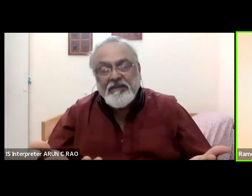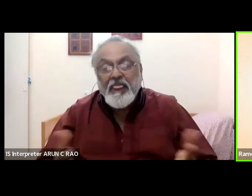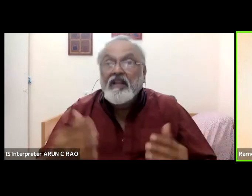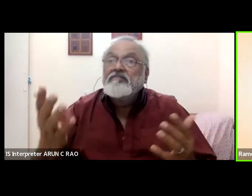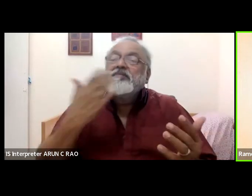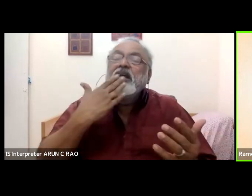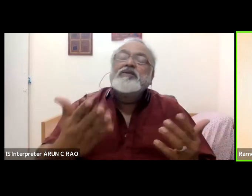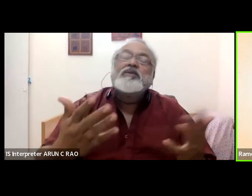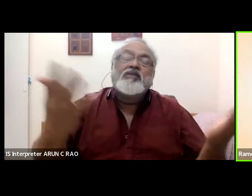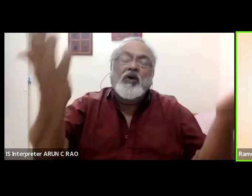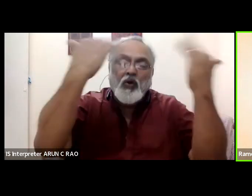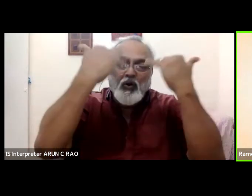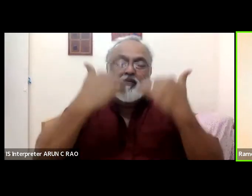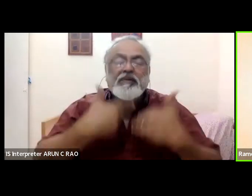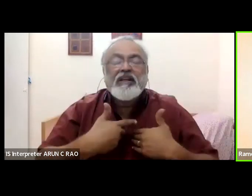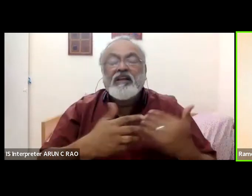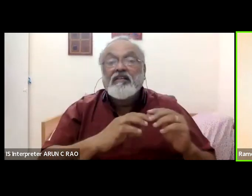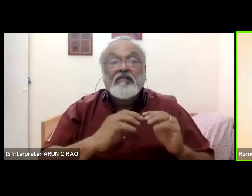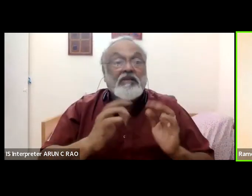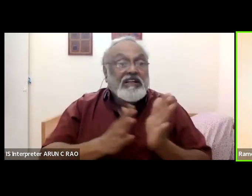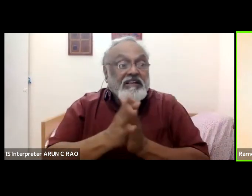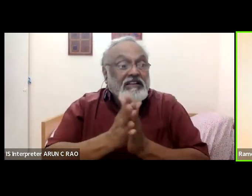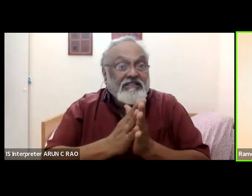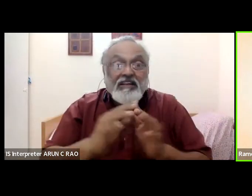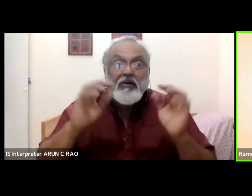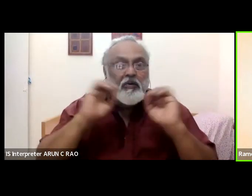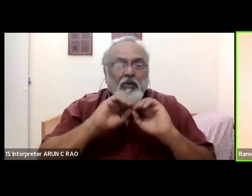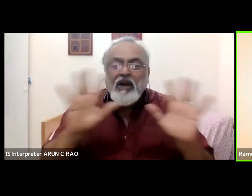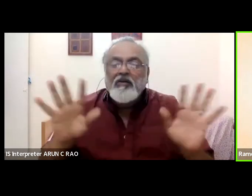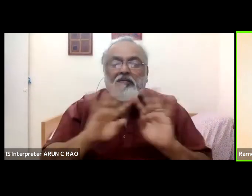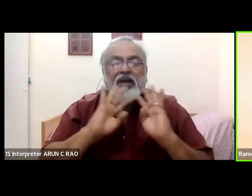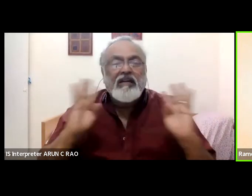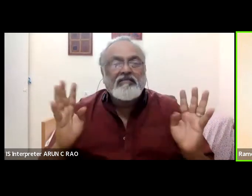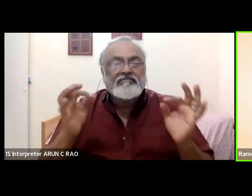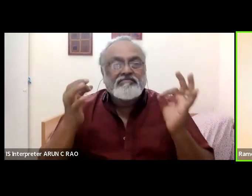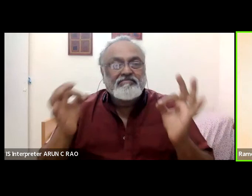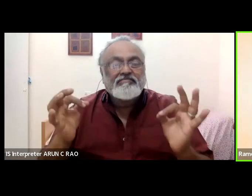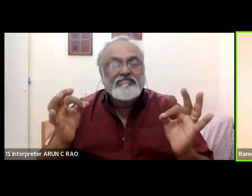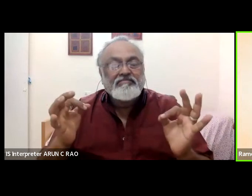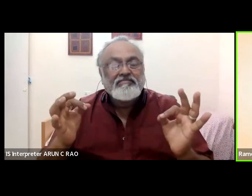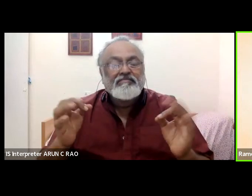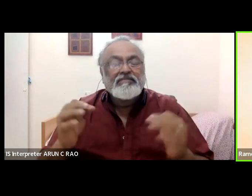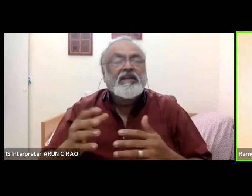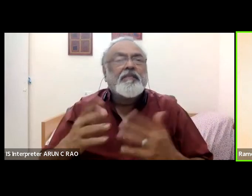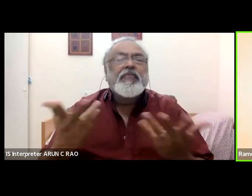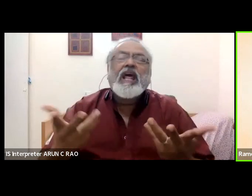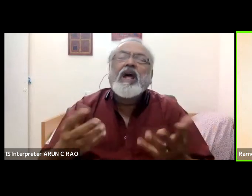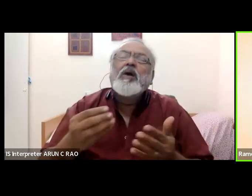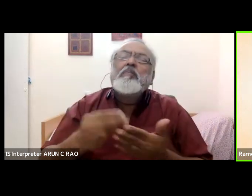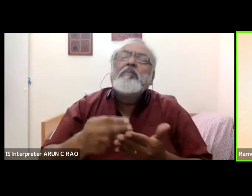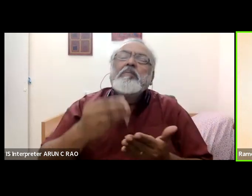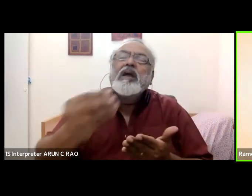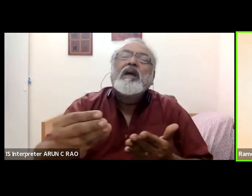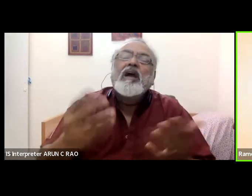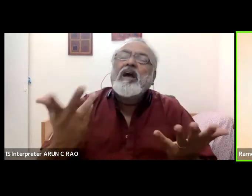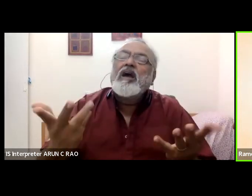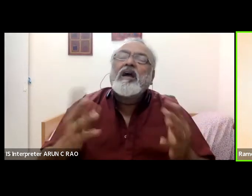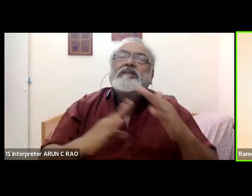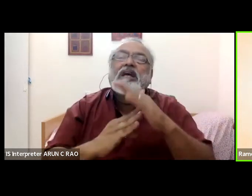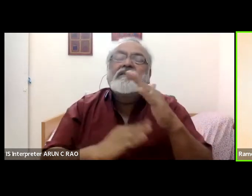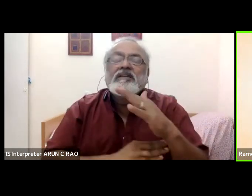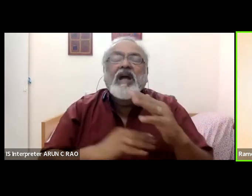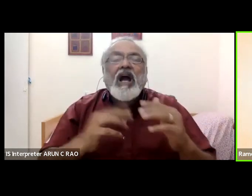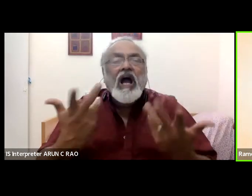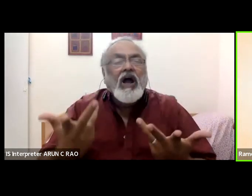and excellent panel. Financing inclusive and accessible infrastructure and services is critical to the development of